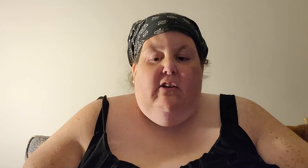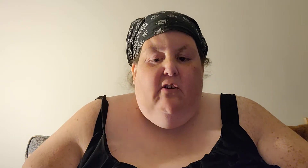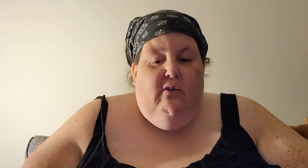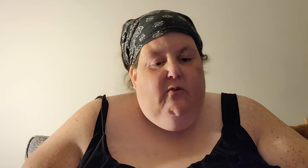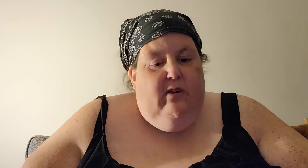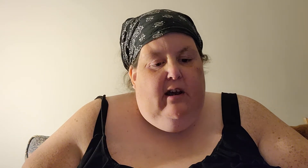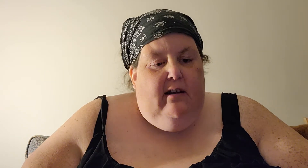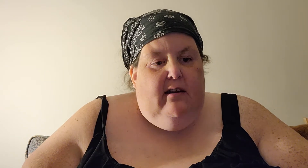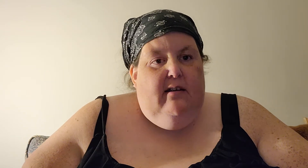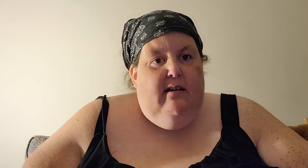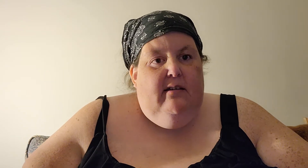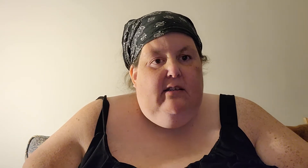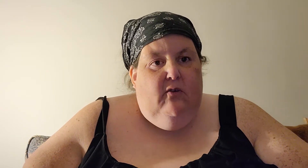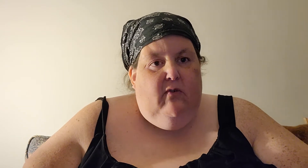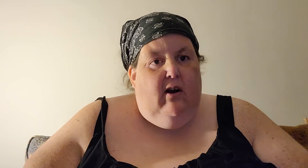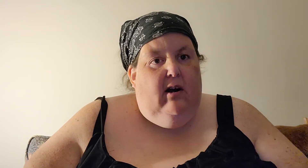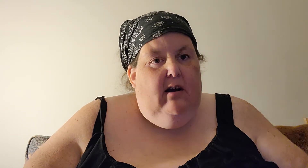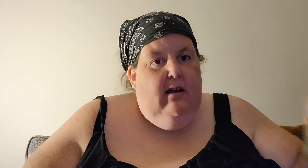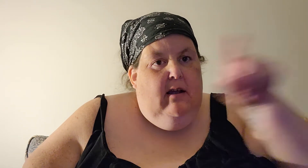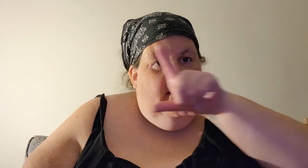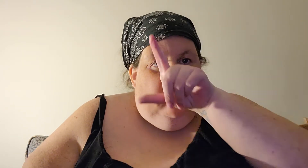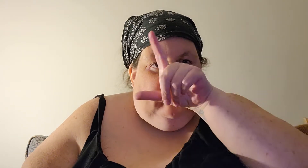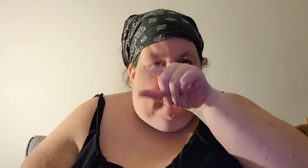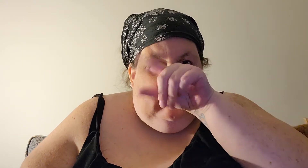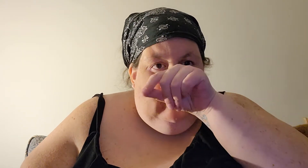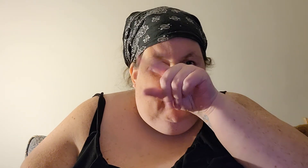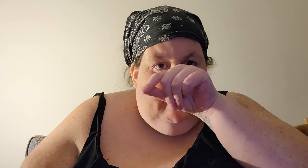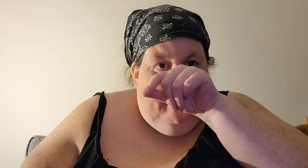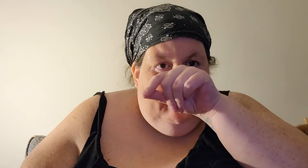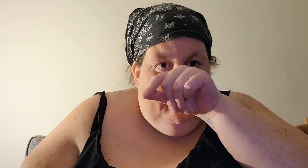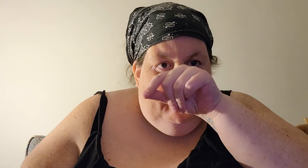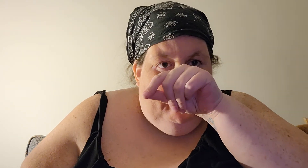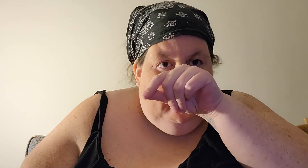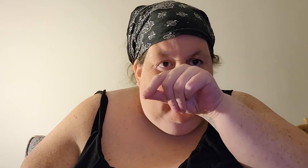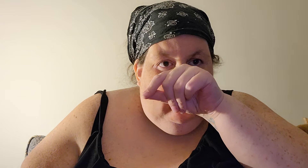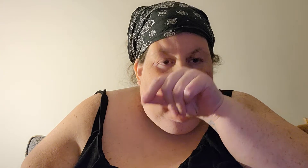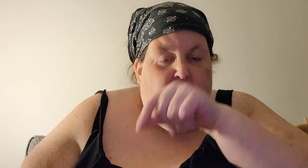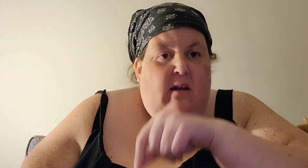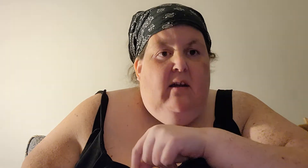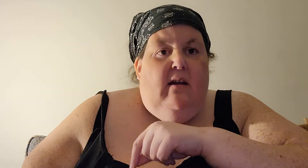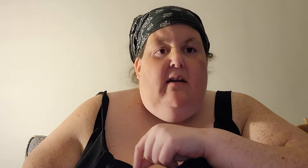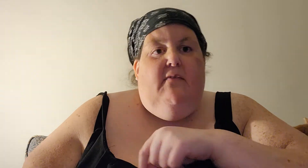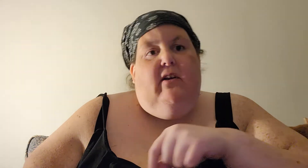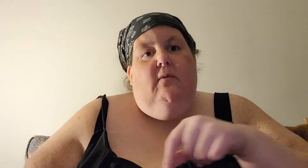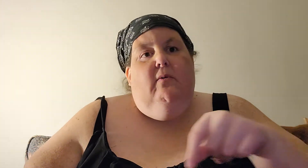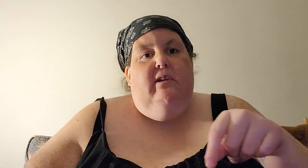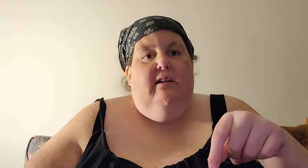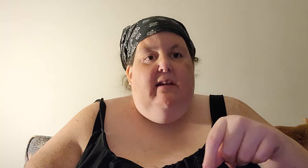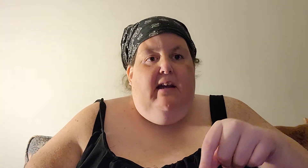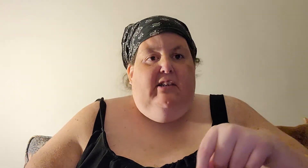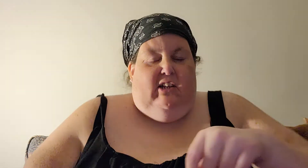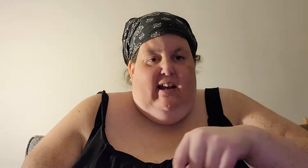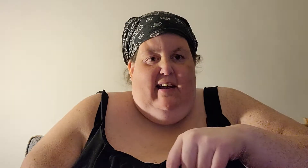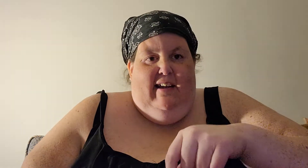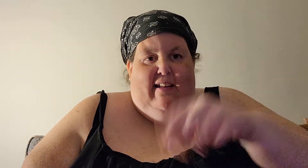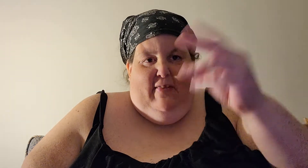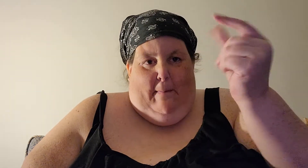So we got so far the chicken, and I forget what we did next. The